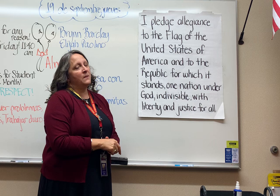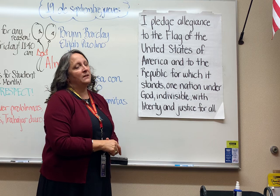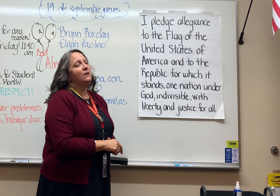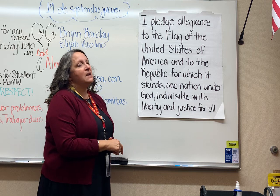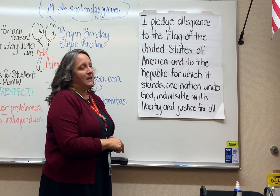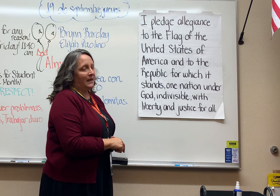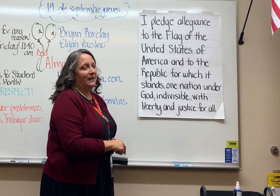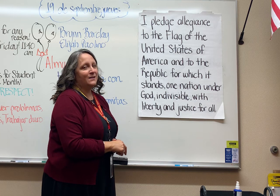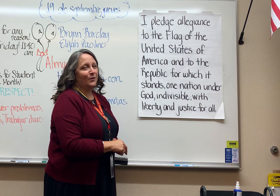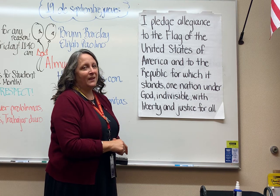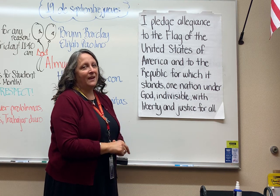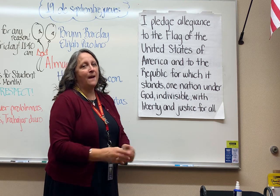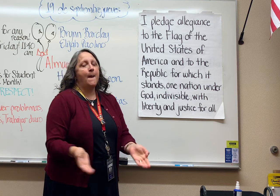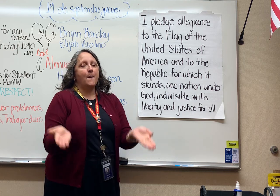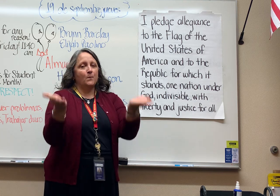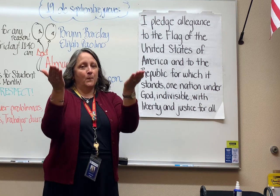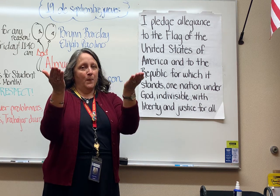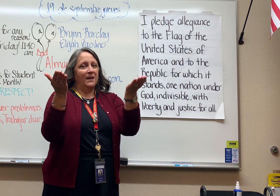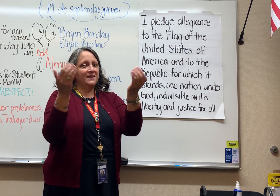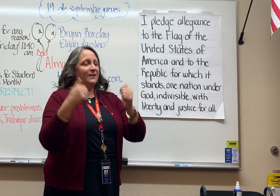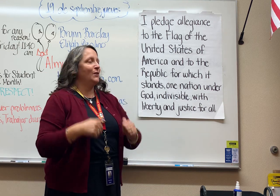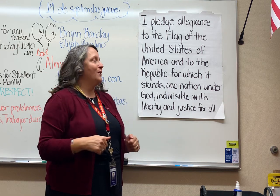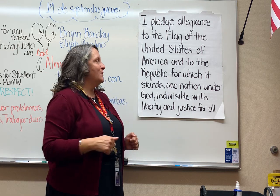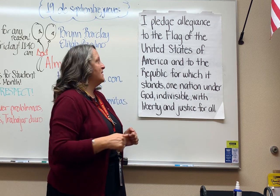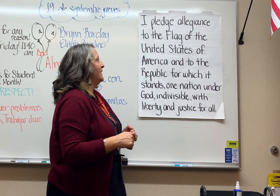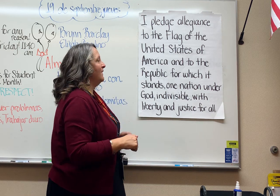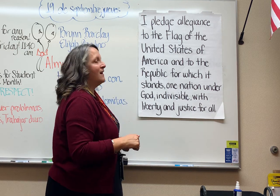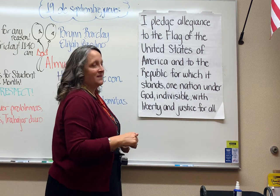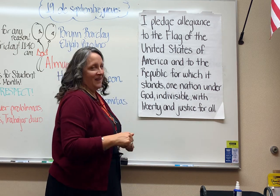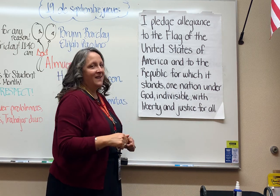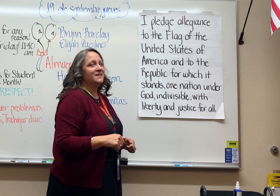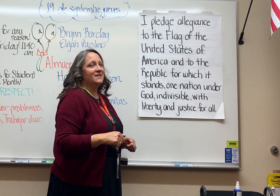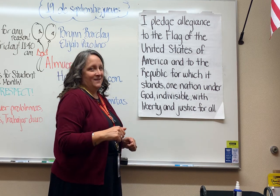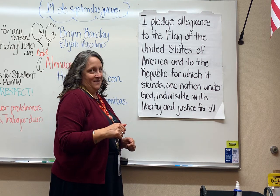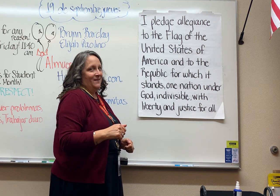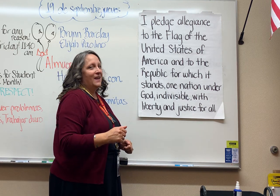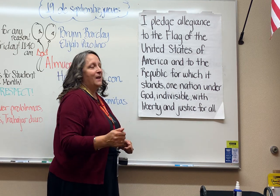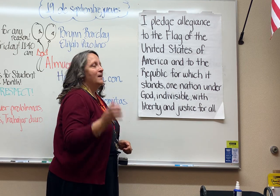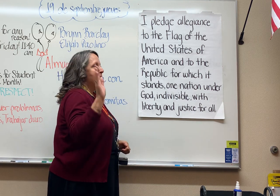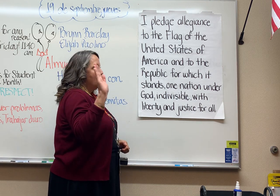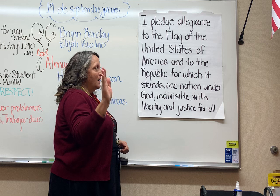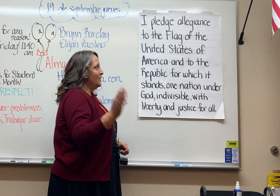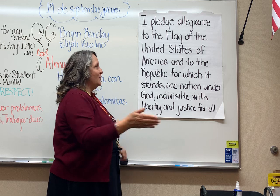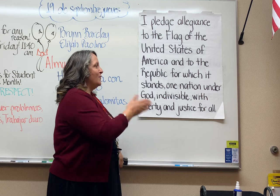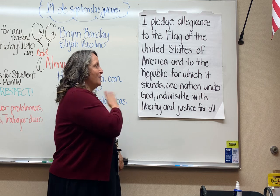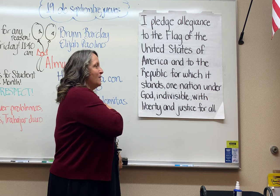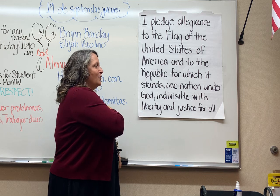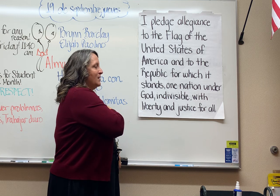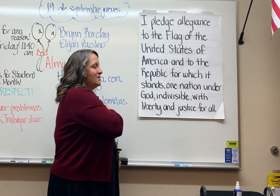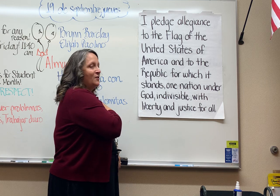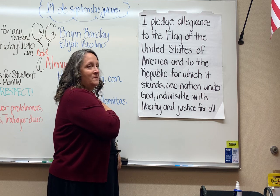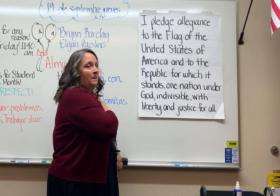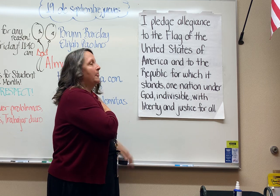juramento en inglés hoy día. Párense todos, gracias. Okay, mano over our corazón.